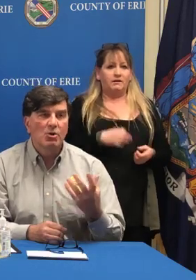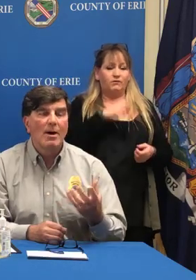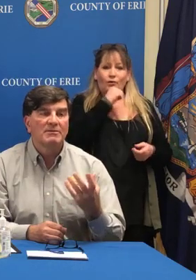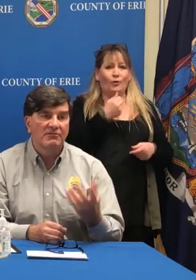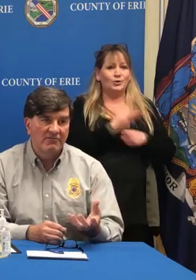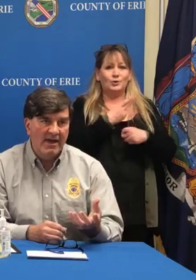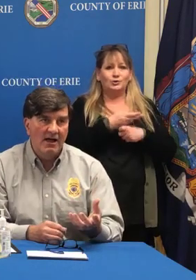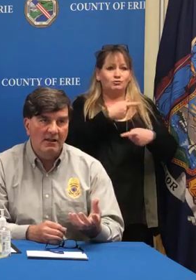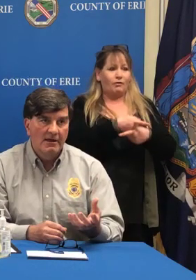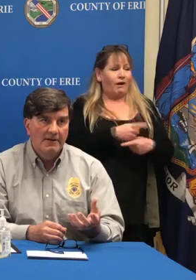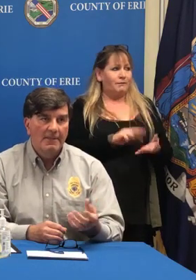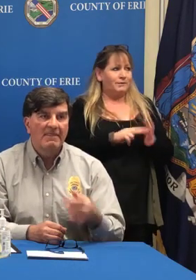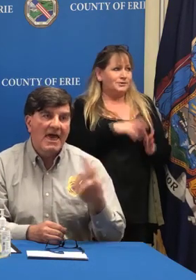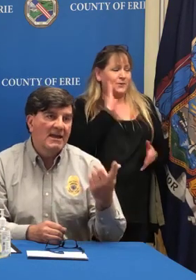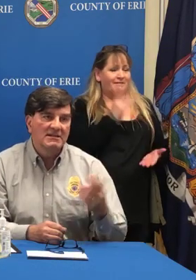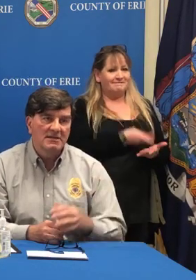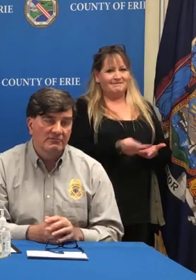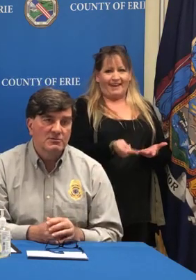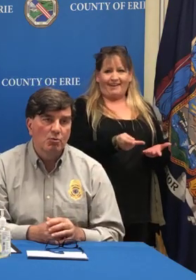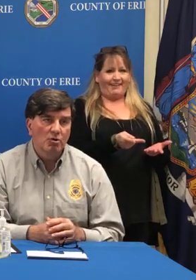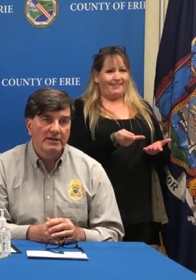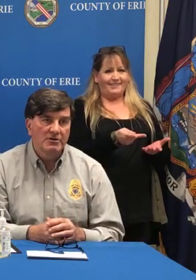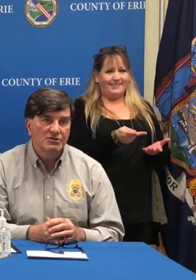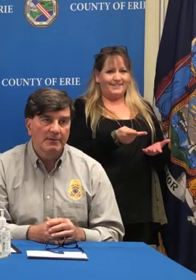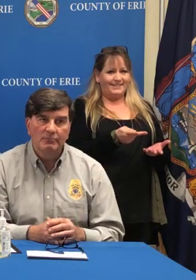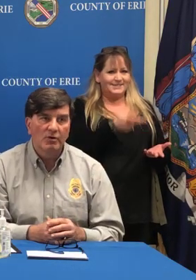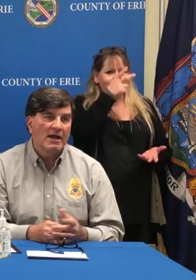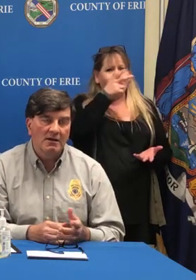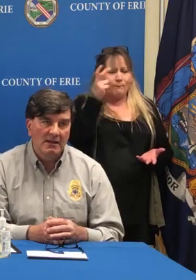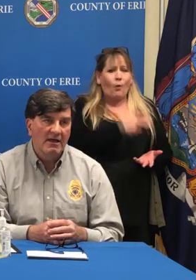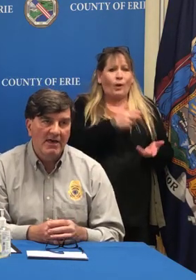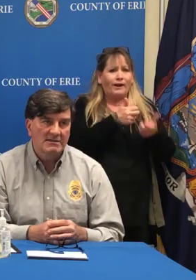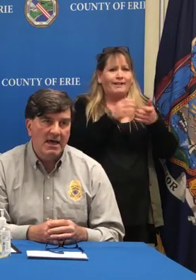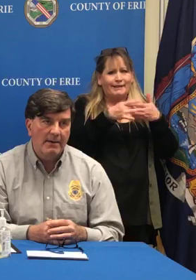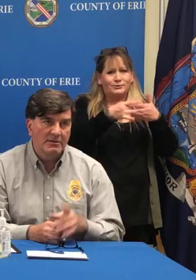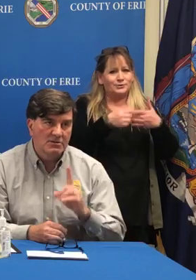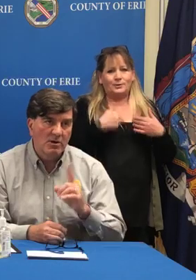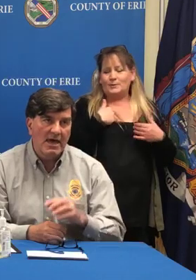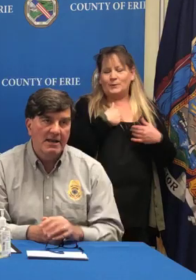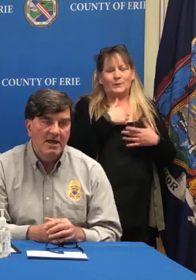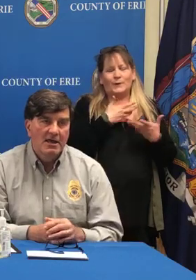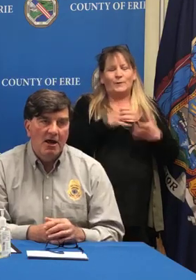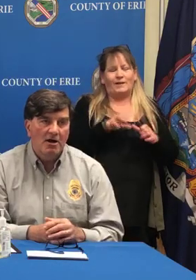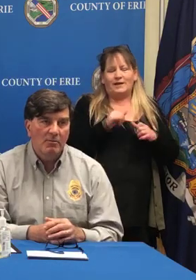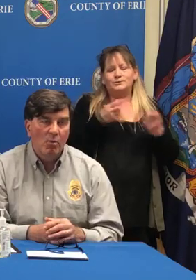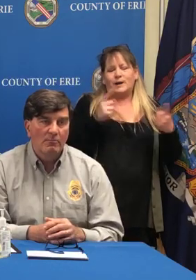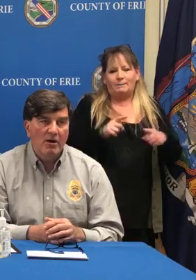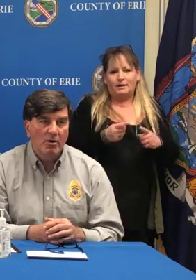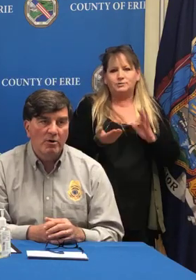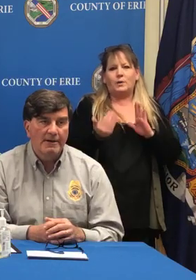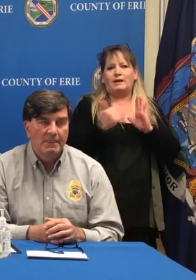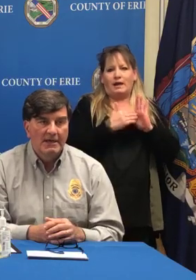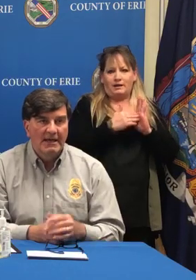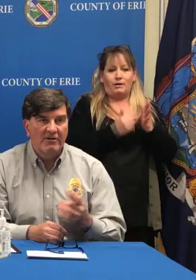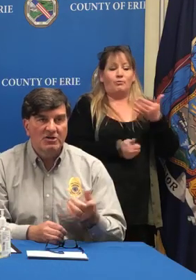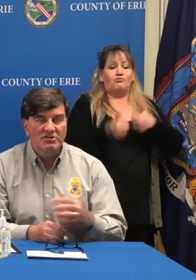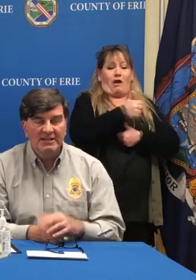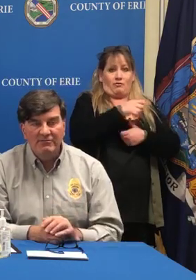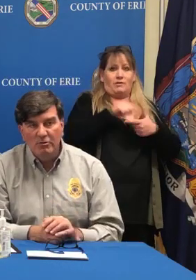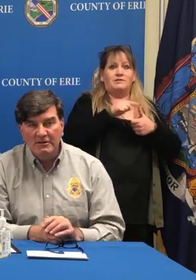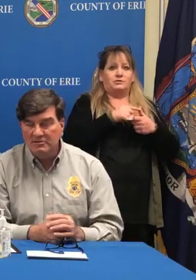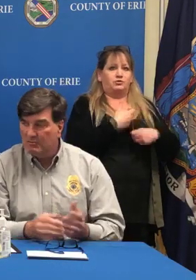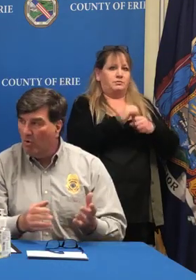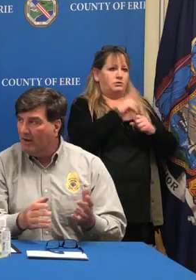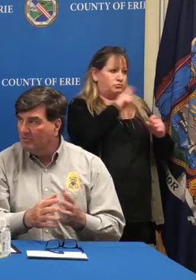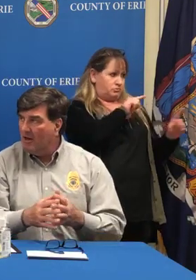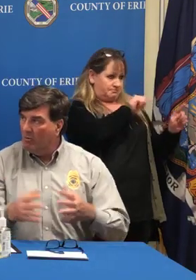setting you up to fail, then that in itself is poor leadership. We're not going to allow that to happen. So again, our number one priority. And if I could just leave